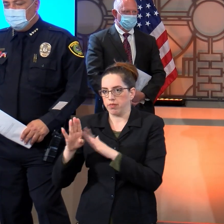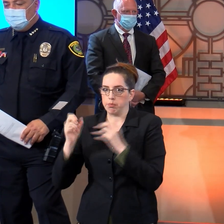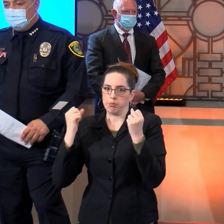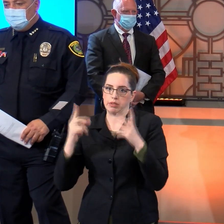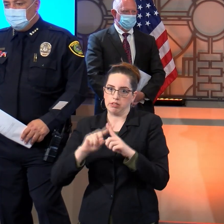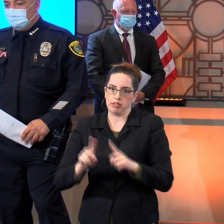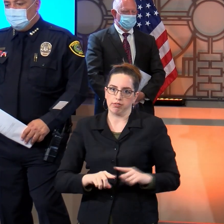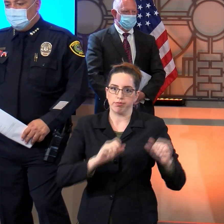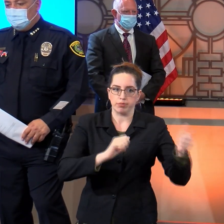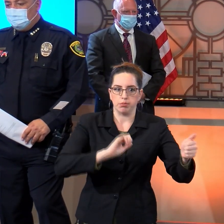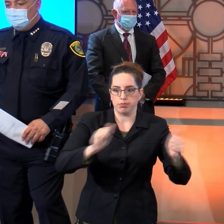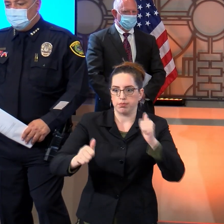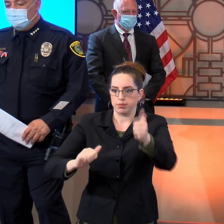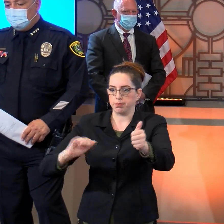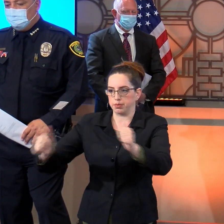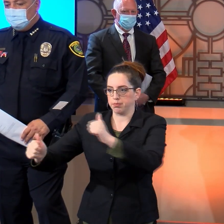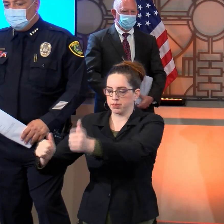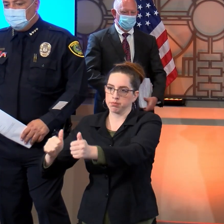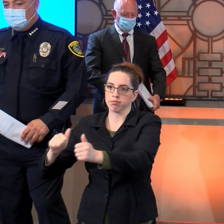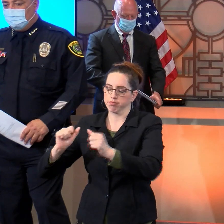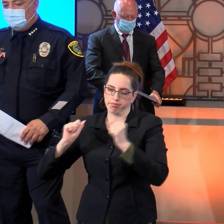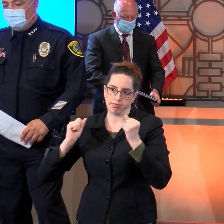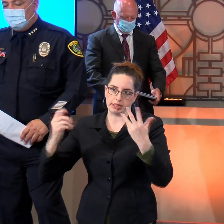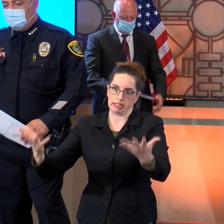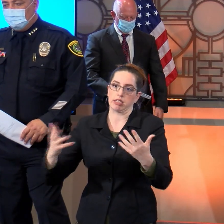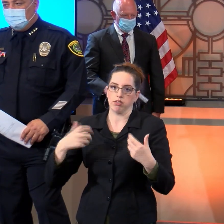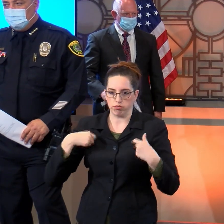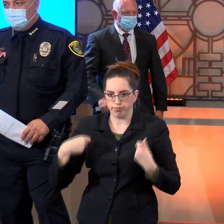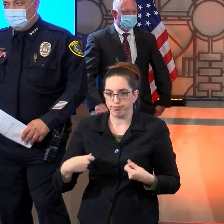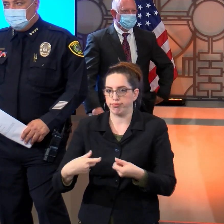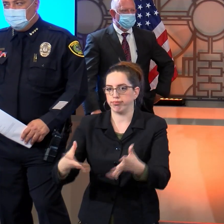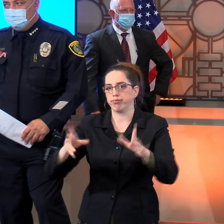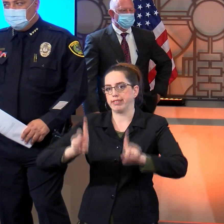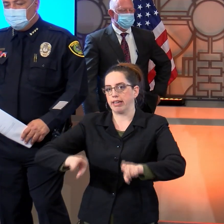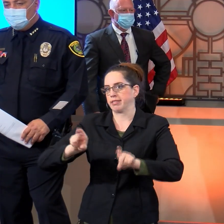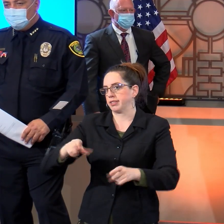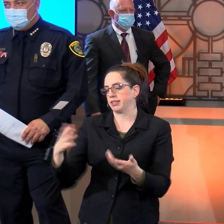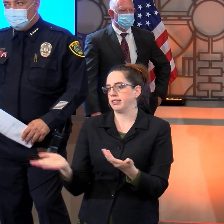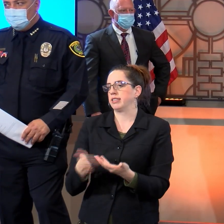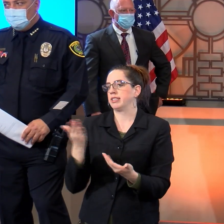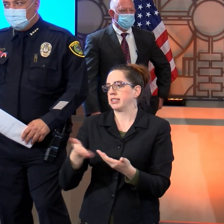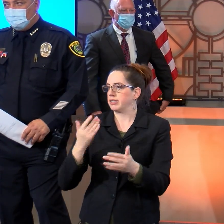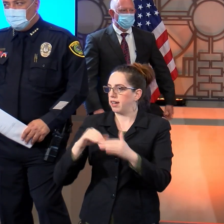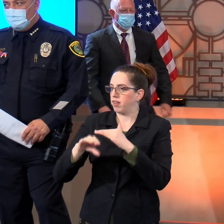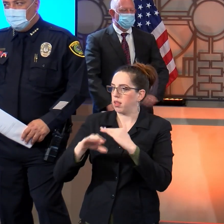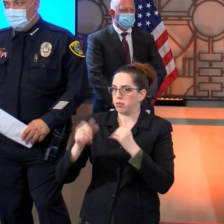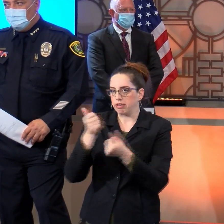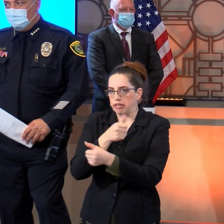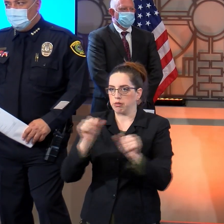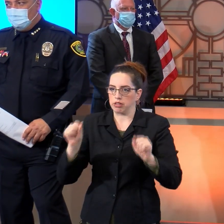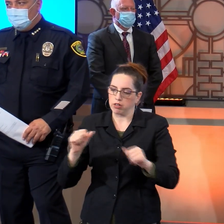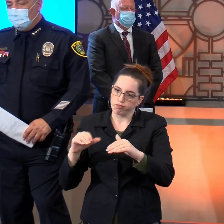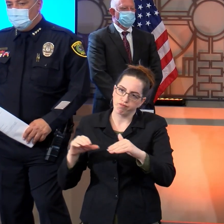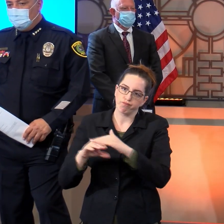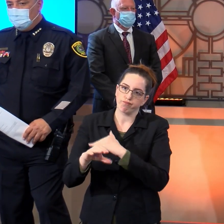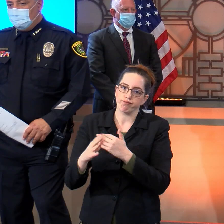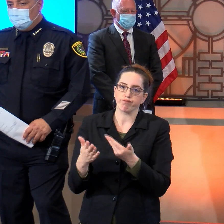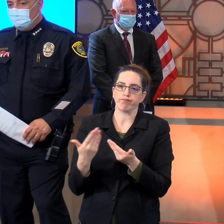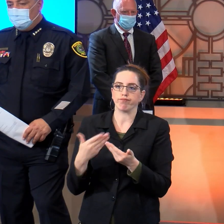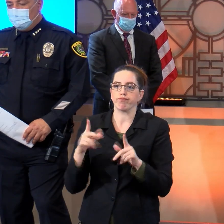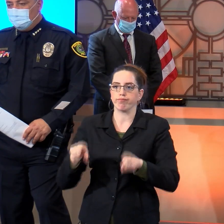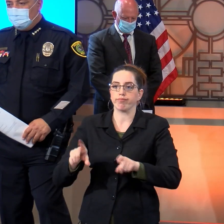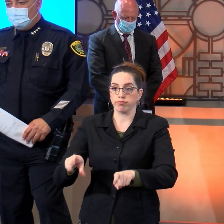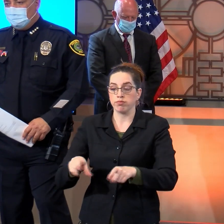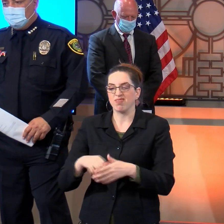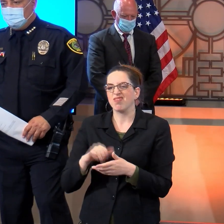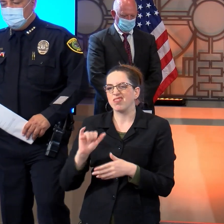sites around the city to make testing available, to make it easy for people in those communities to get tested. And that